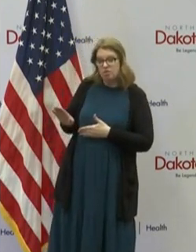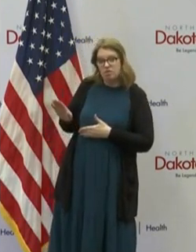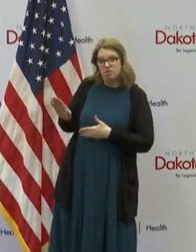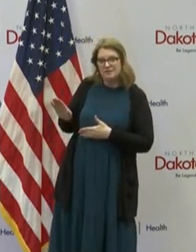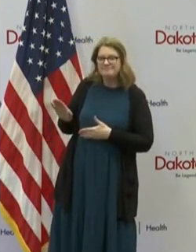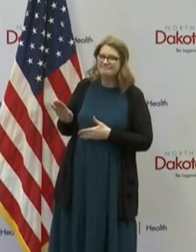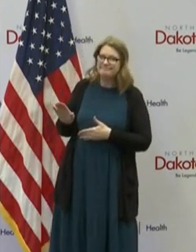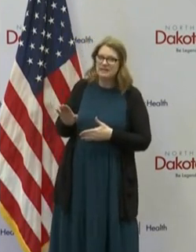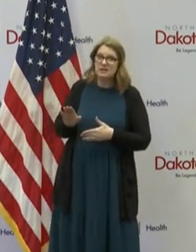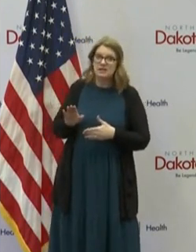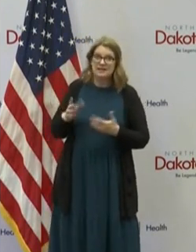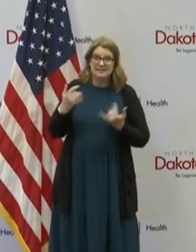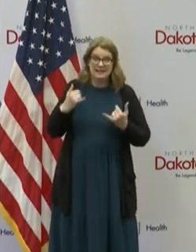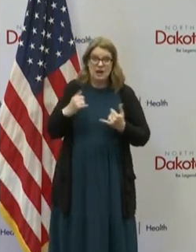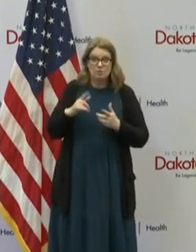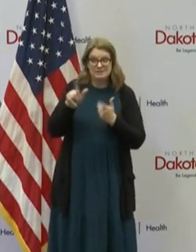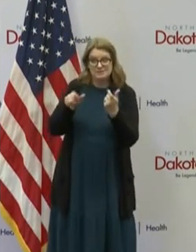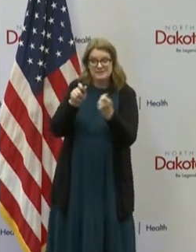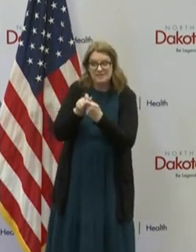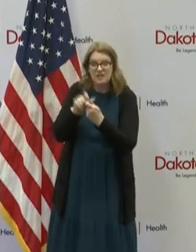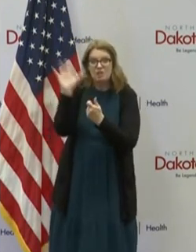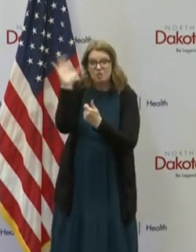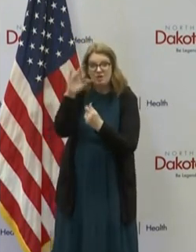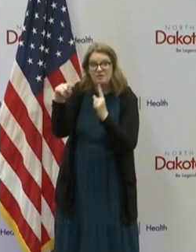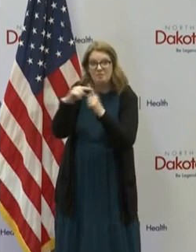we continue to do the targeted testing, we may see that